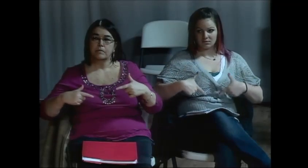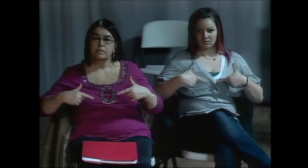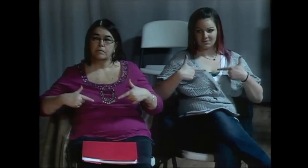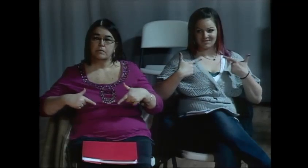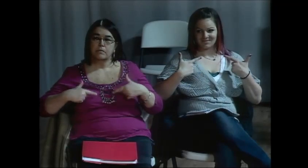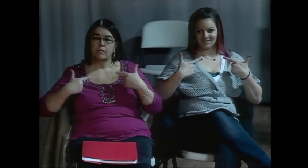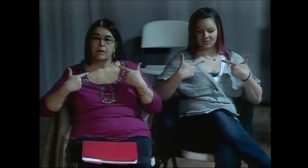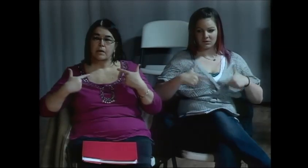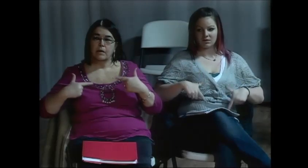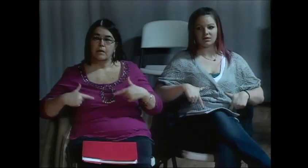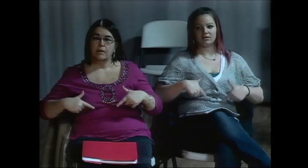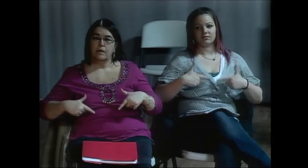Life or live.